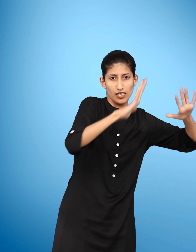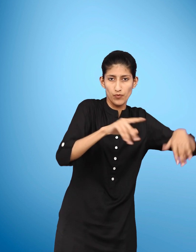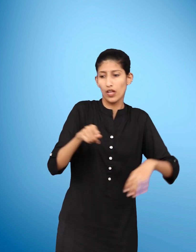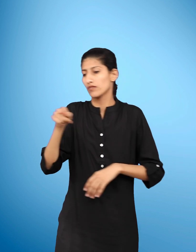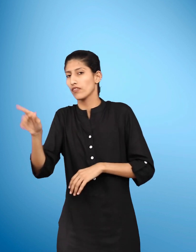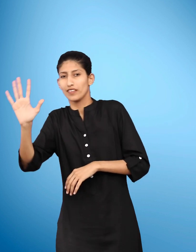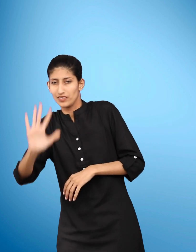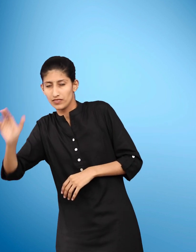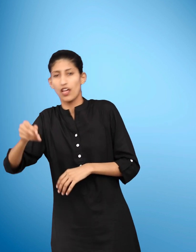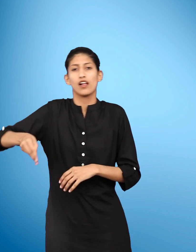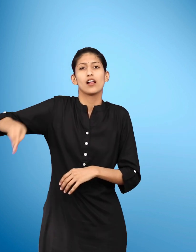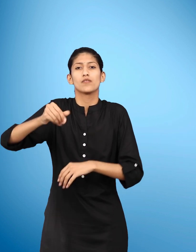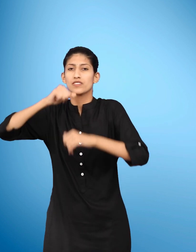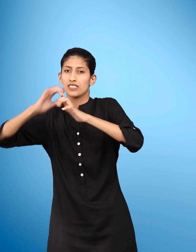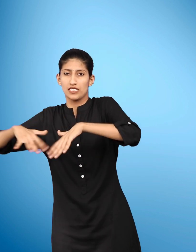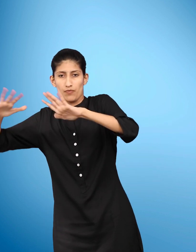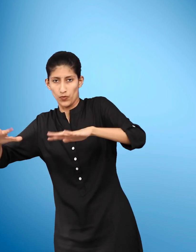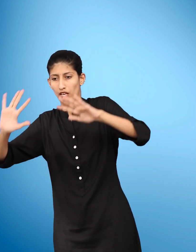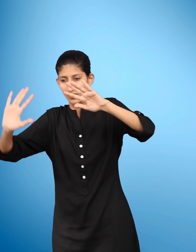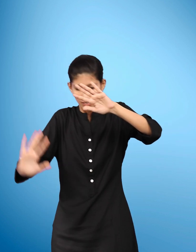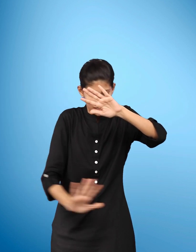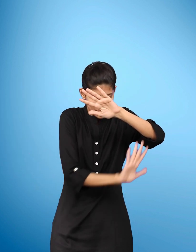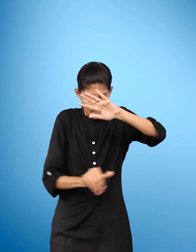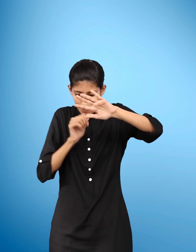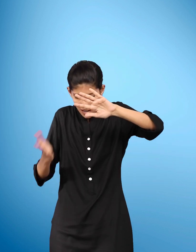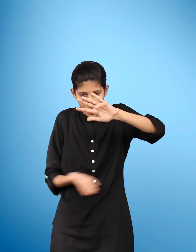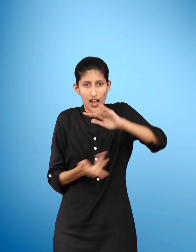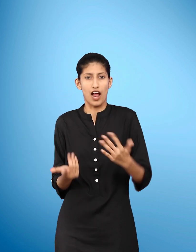There were other across the Arabian Sea and the Bay of Bengal.